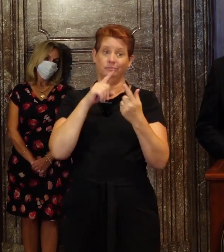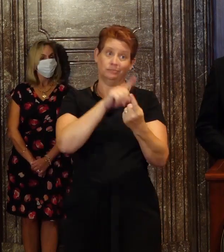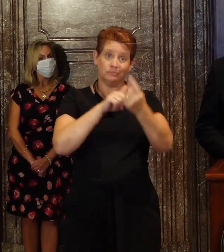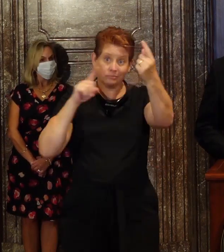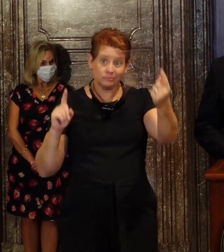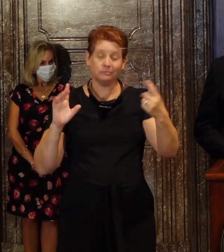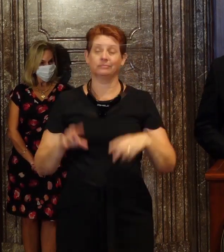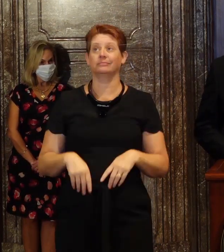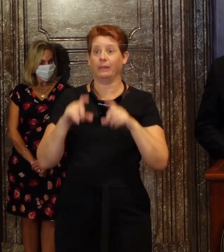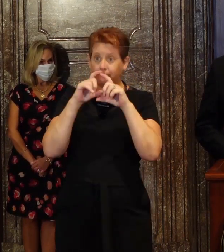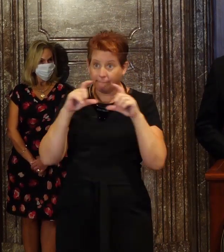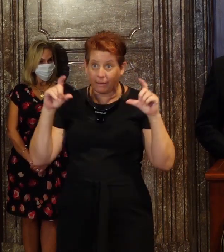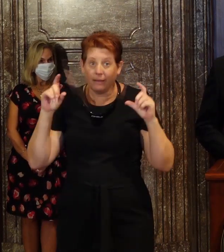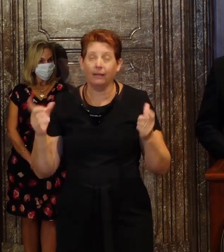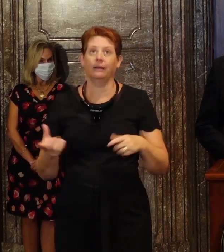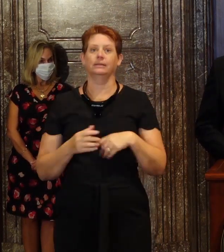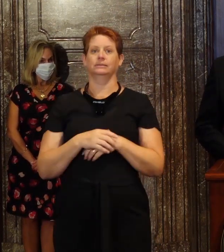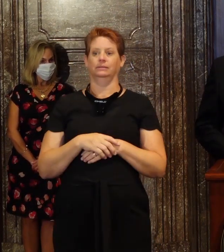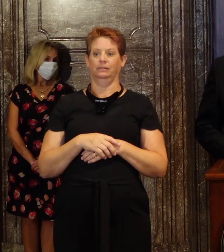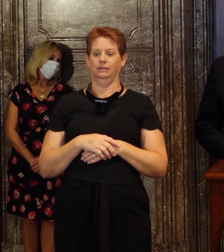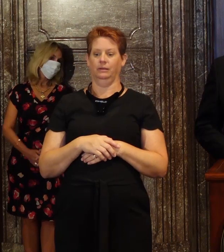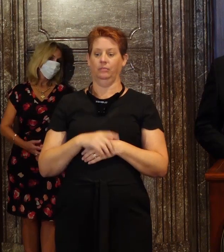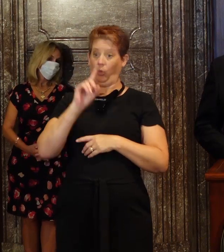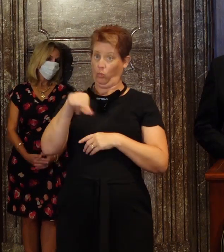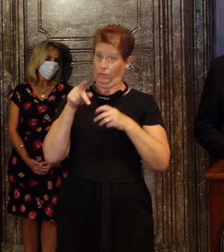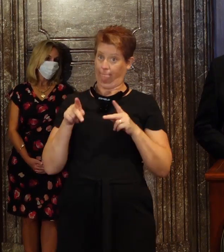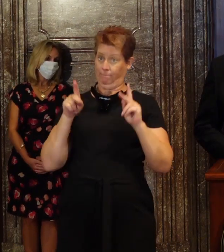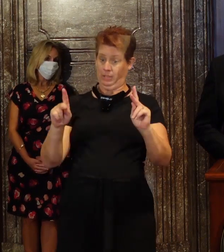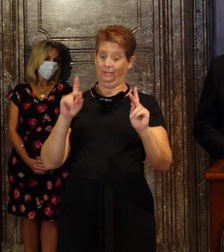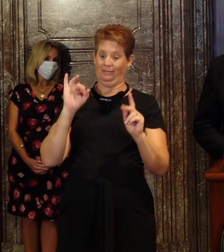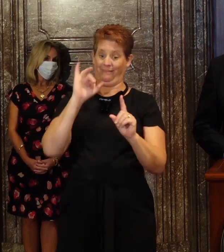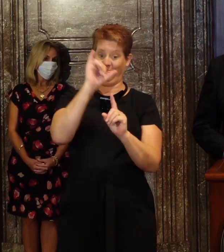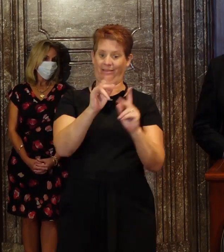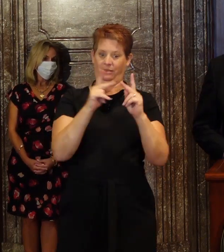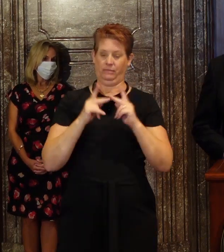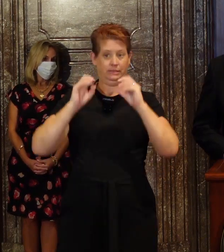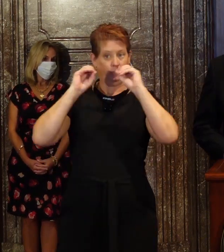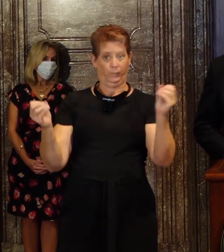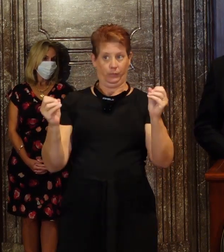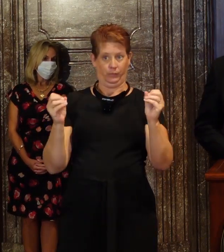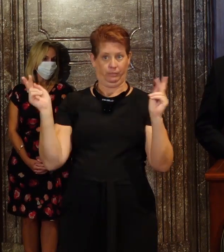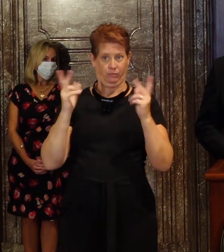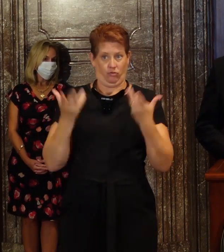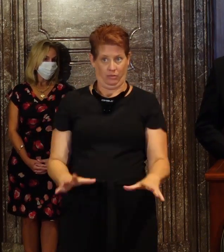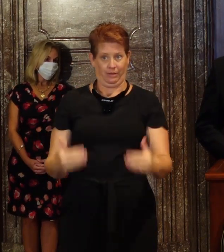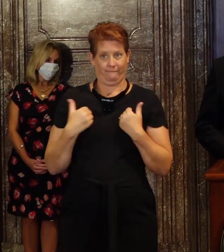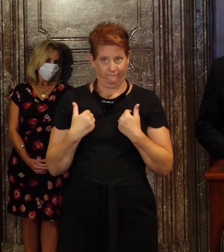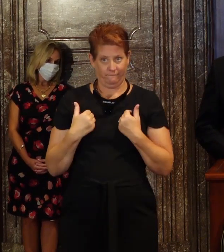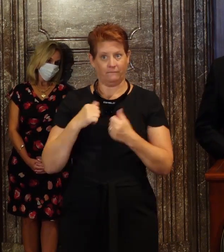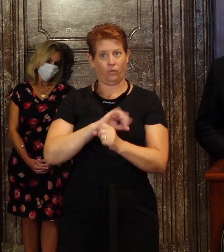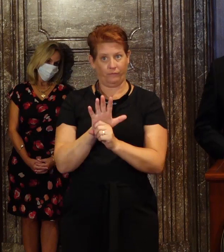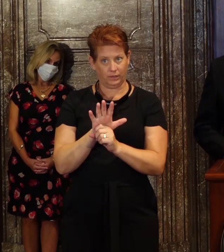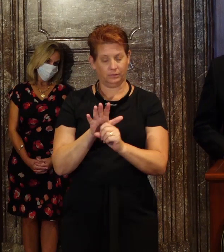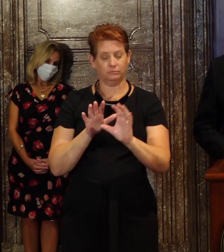masks. It's only allowed at facilities that do not have cases in them. And so the risk